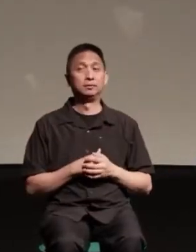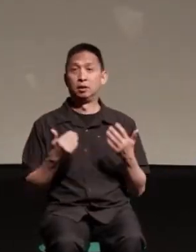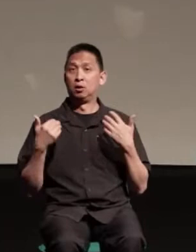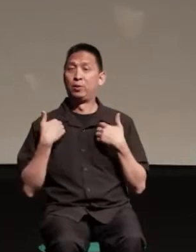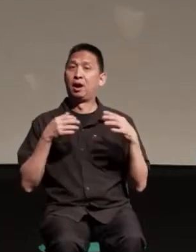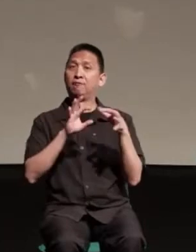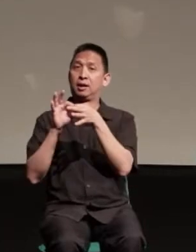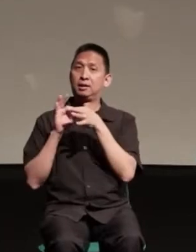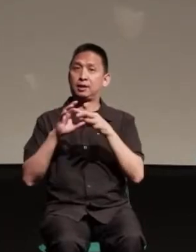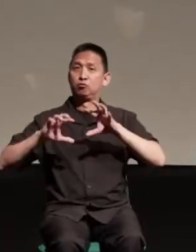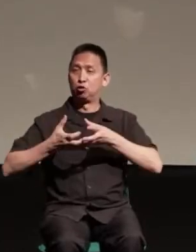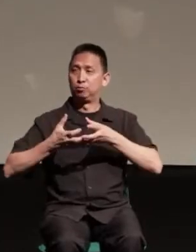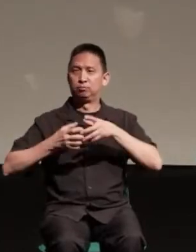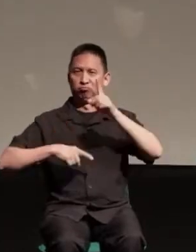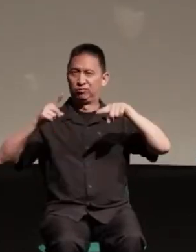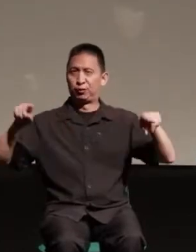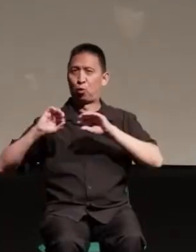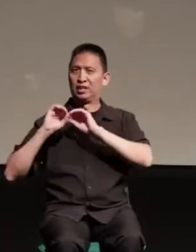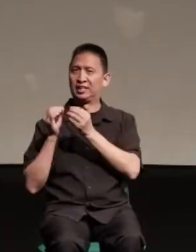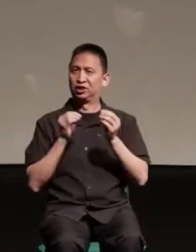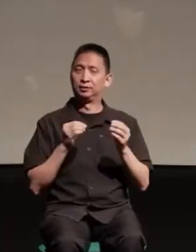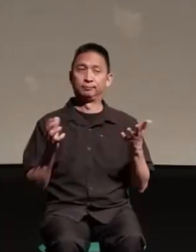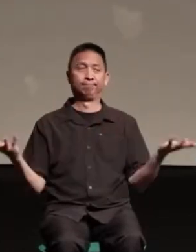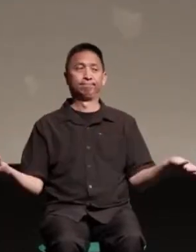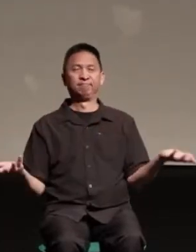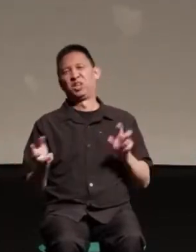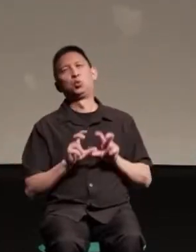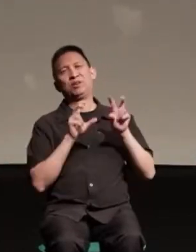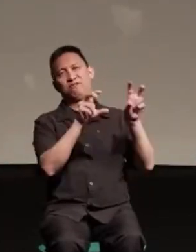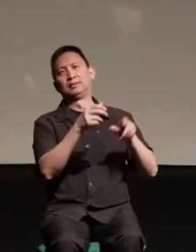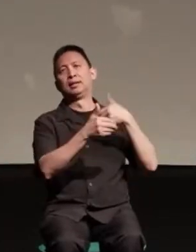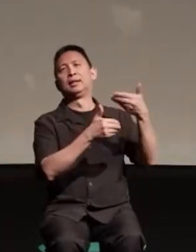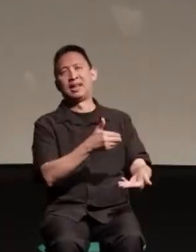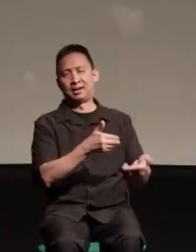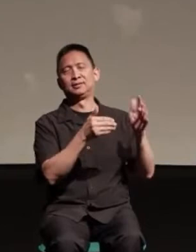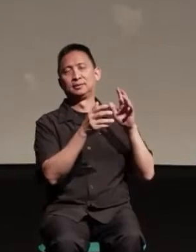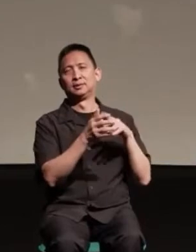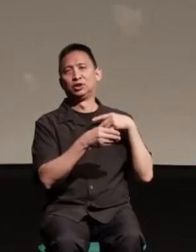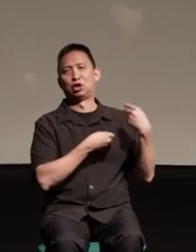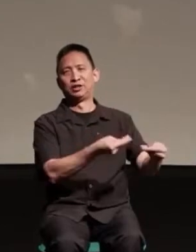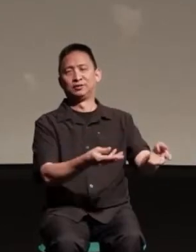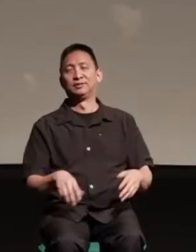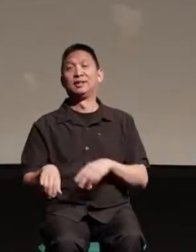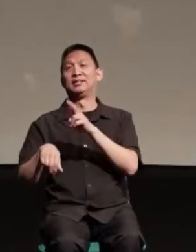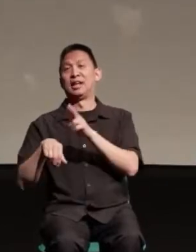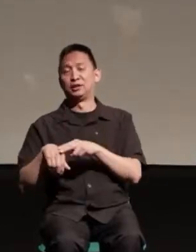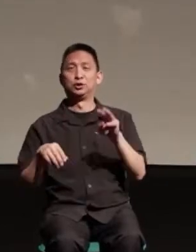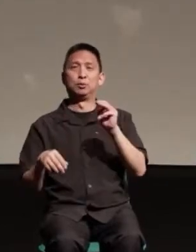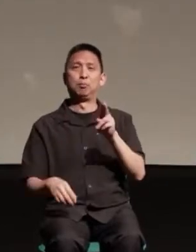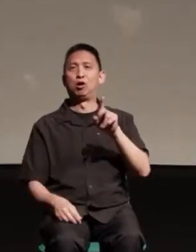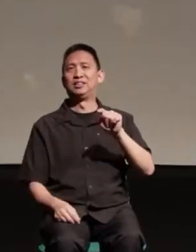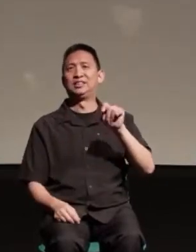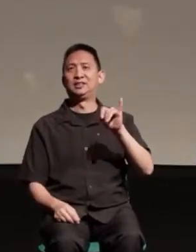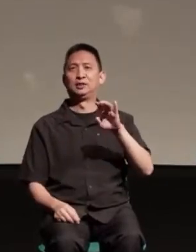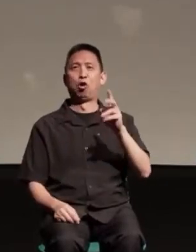we need to invest in the next generation, and I think the National Multicultural Alliance has done a lot of great work there.